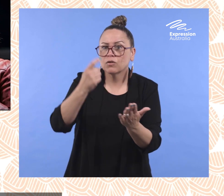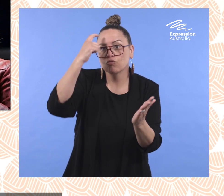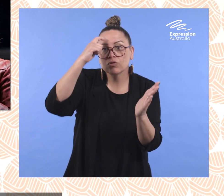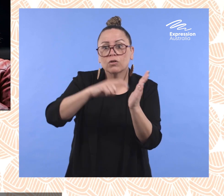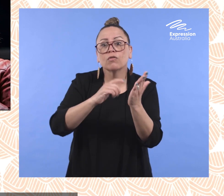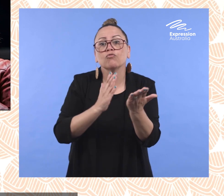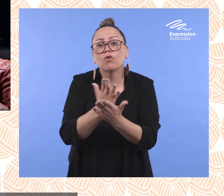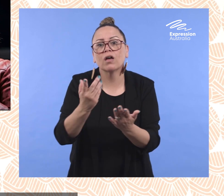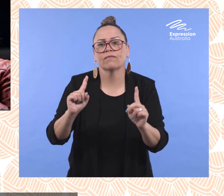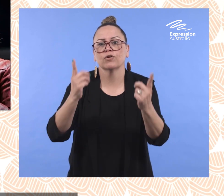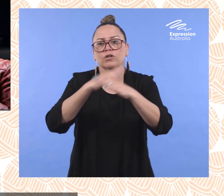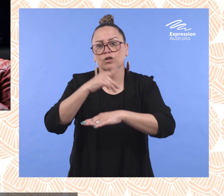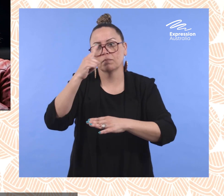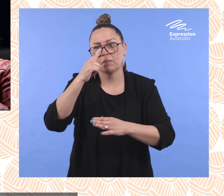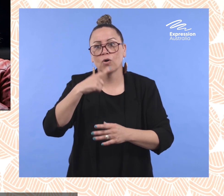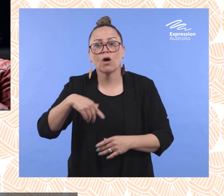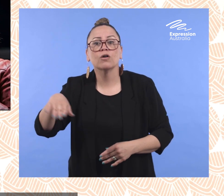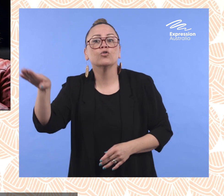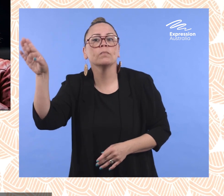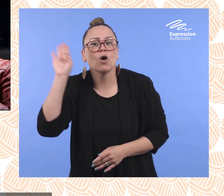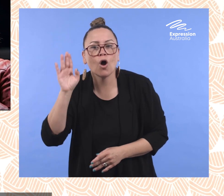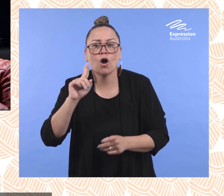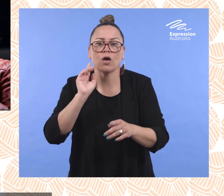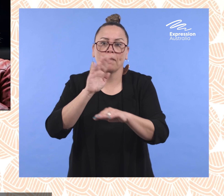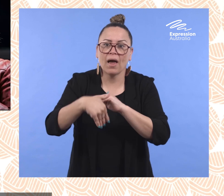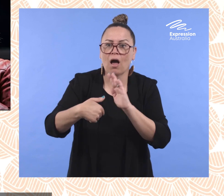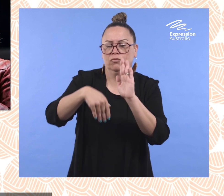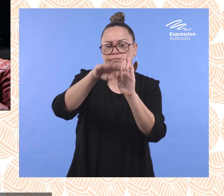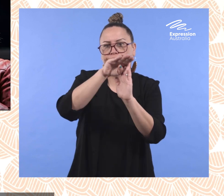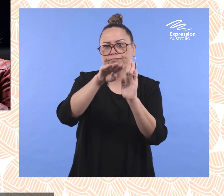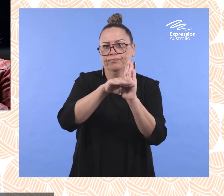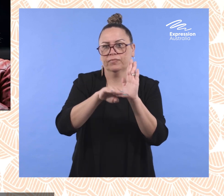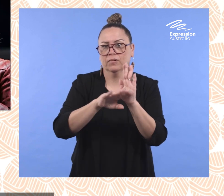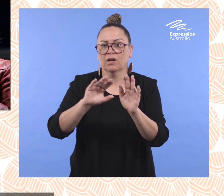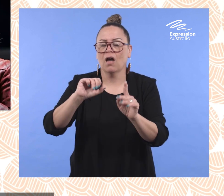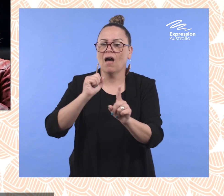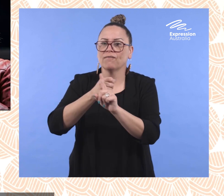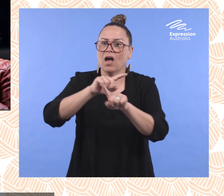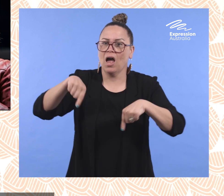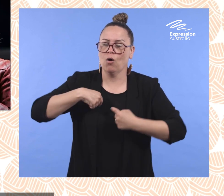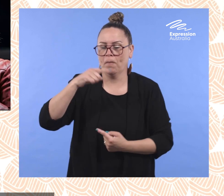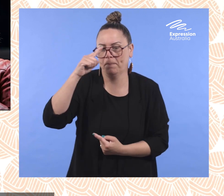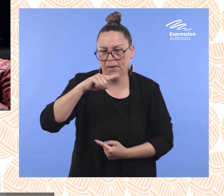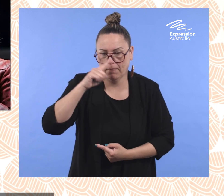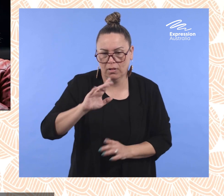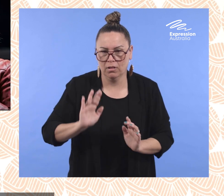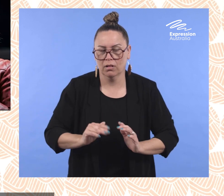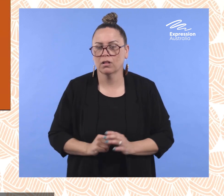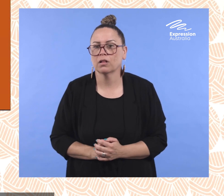proposal recognises the right of Indigenous peoples to be heard on laws affecting our people.